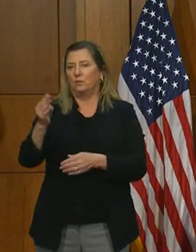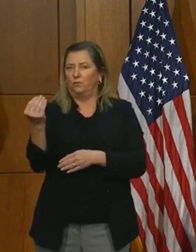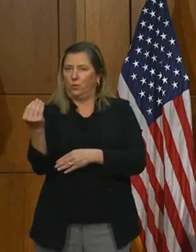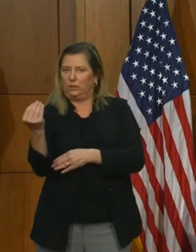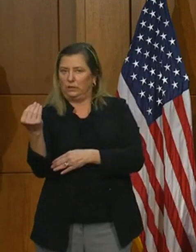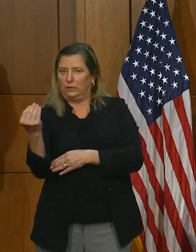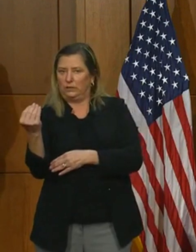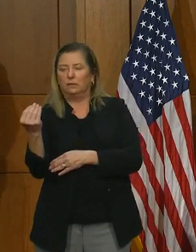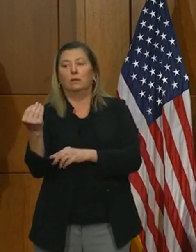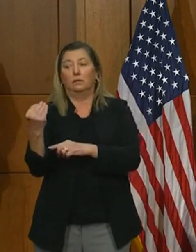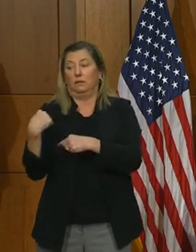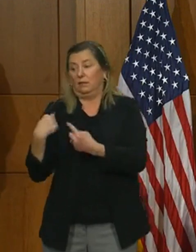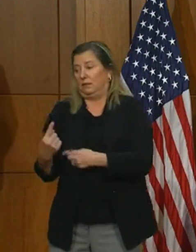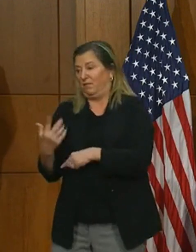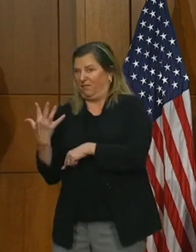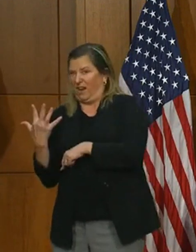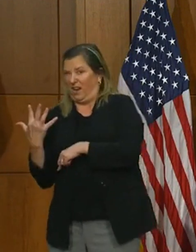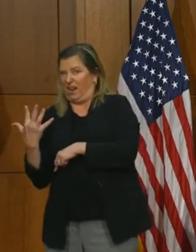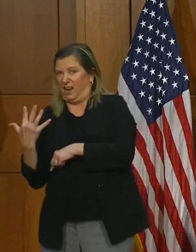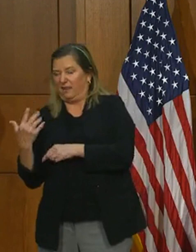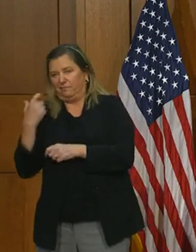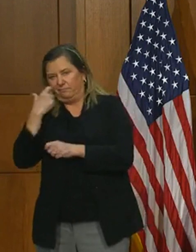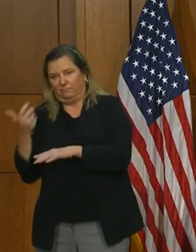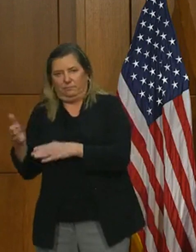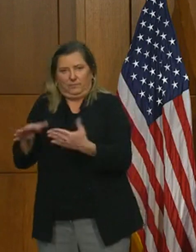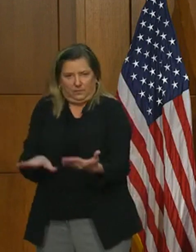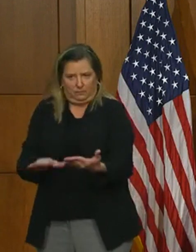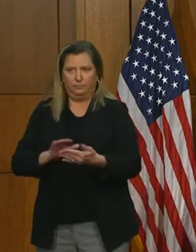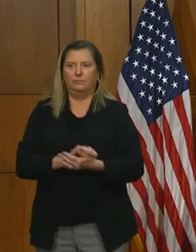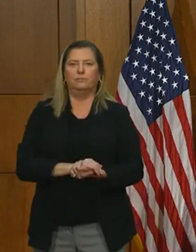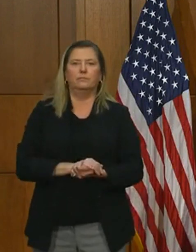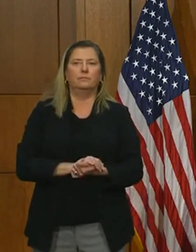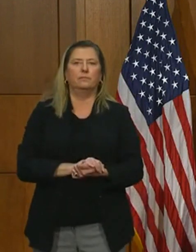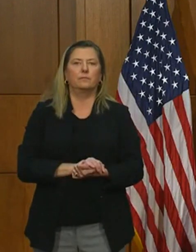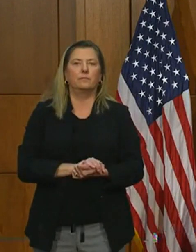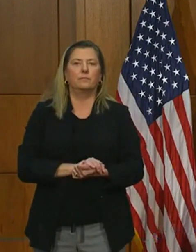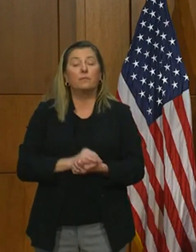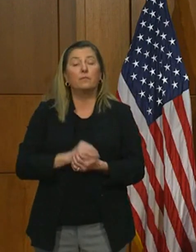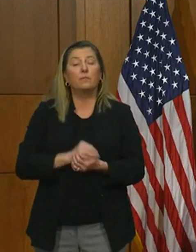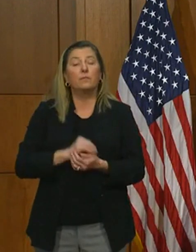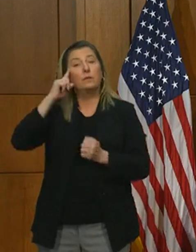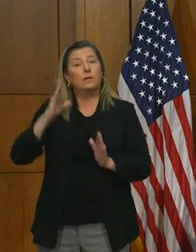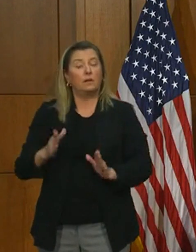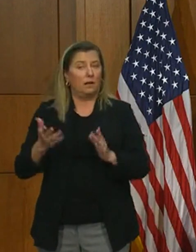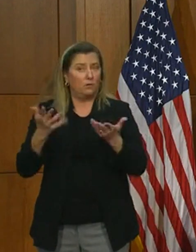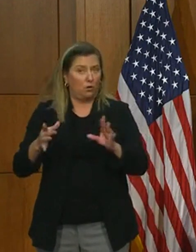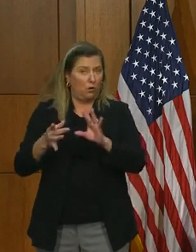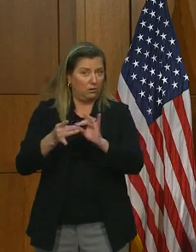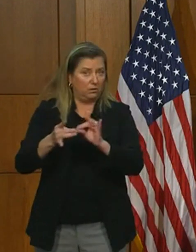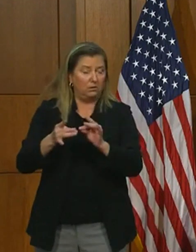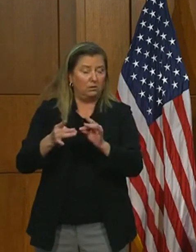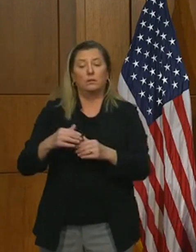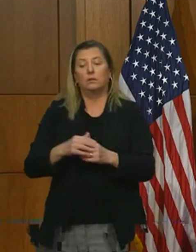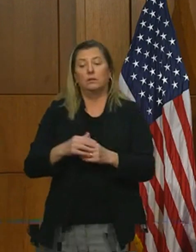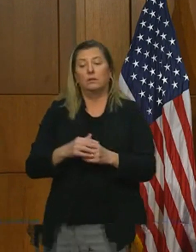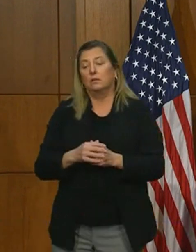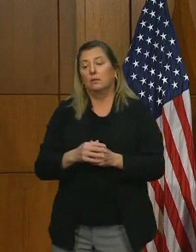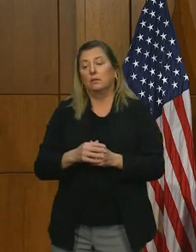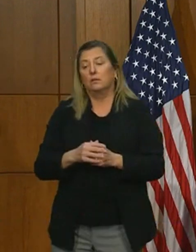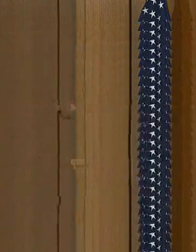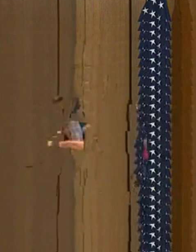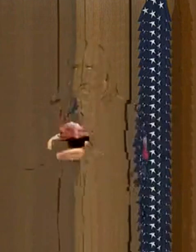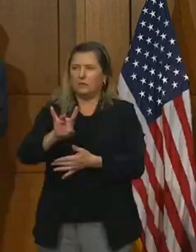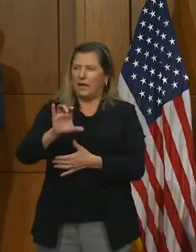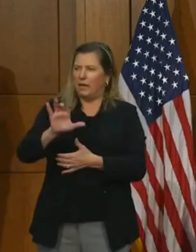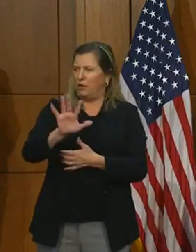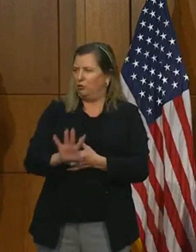1,014. That's 5 new deaths in the last reporting period. The governor mentioned that we had 1,500 or